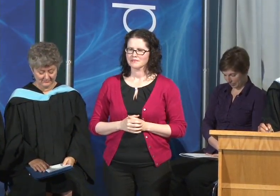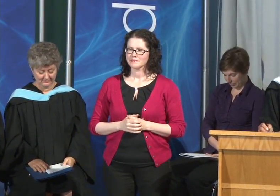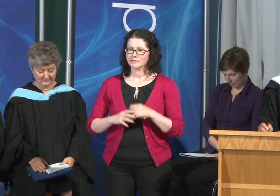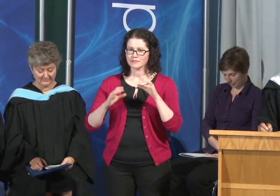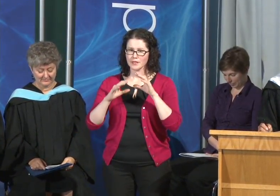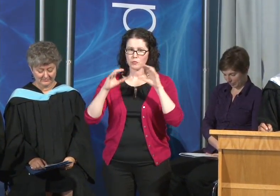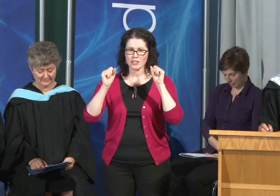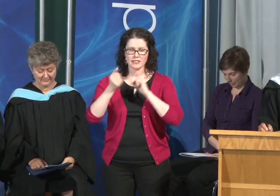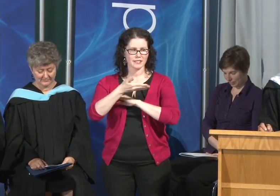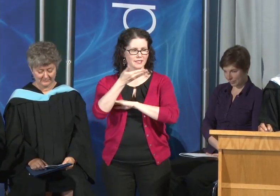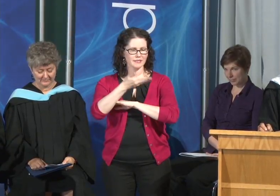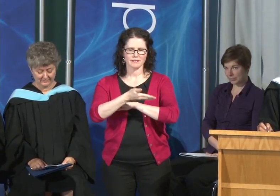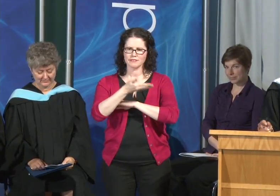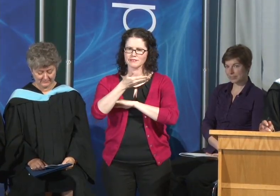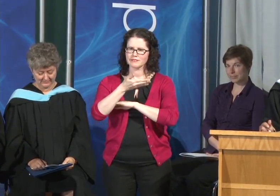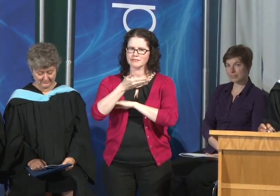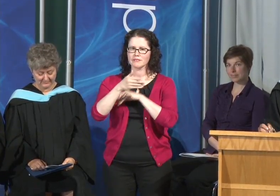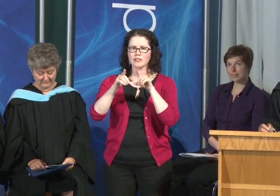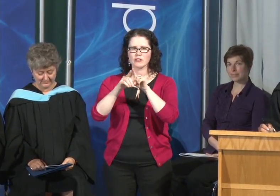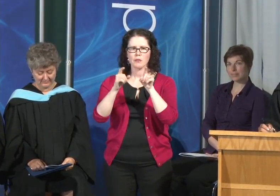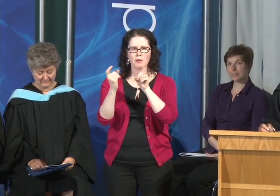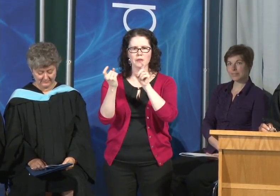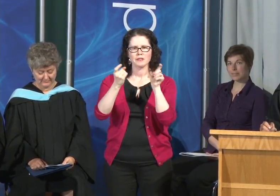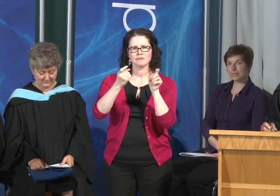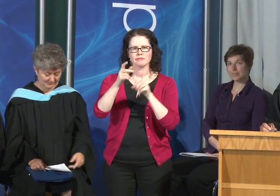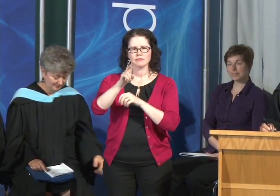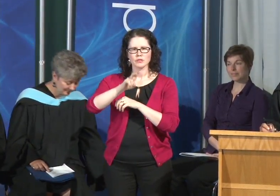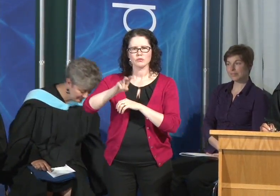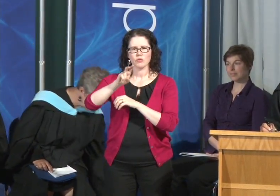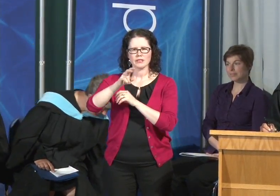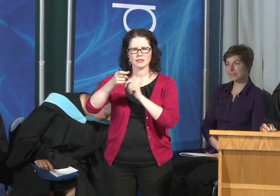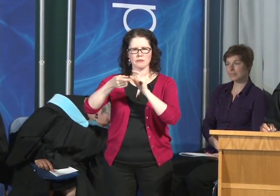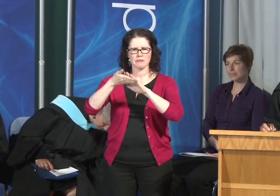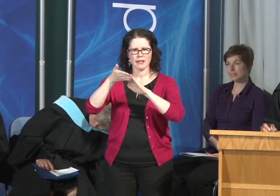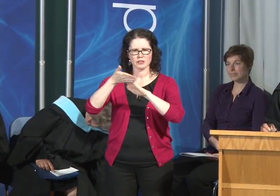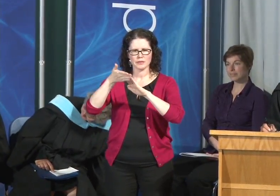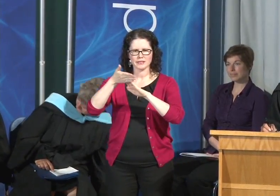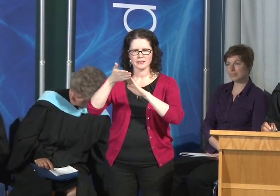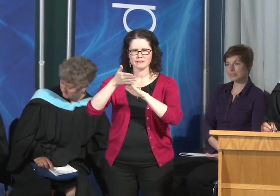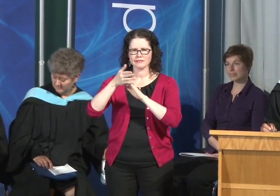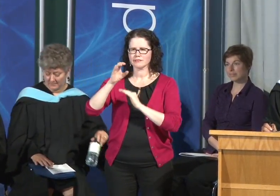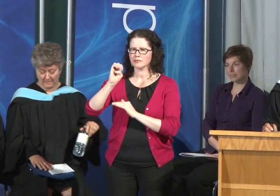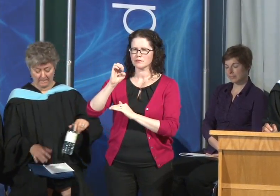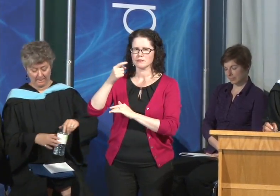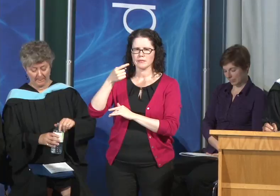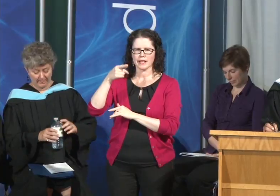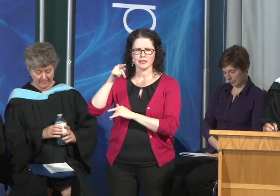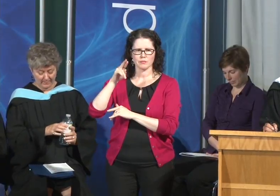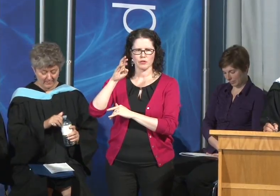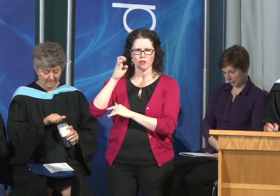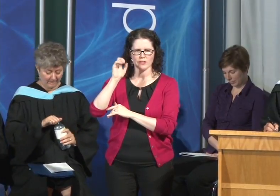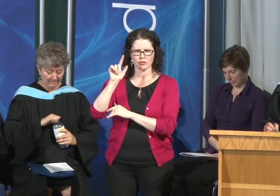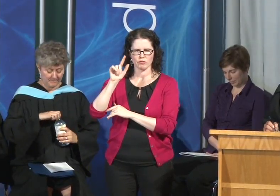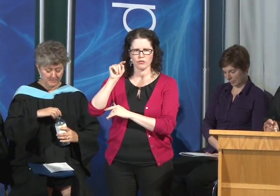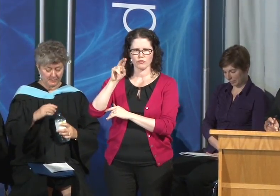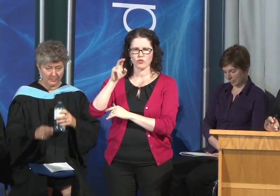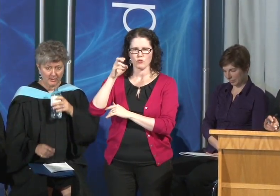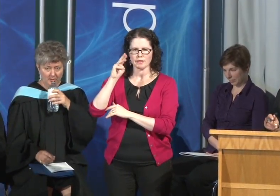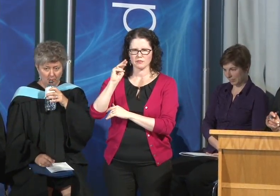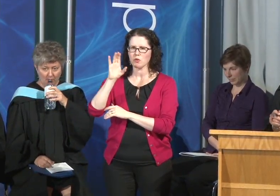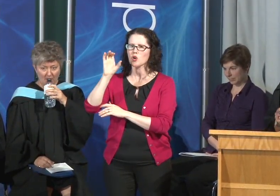Mr. President, the candidates for the Diploma in Tourism Management, Experiential Tourism, Co-op designation.